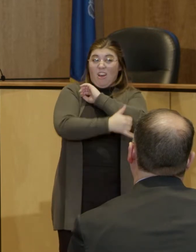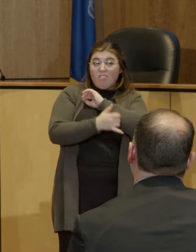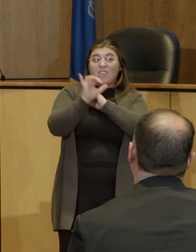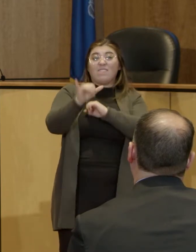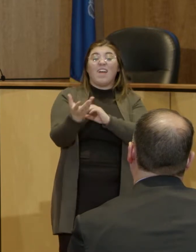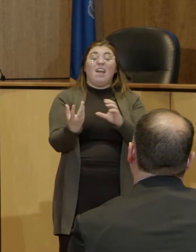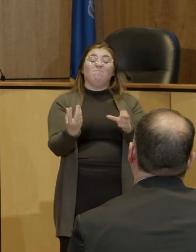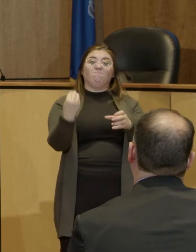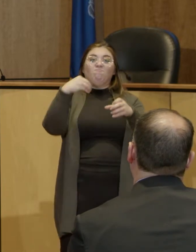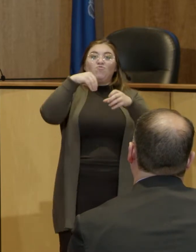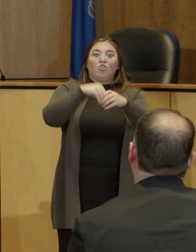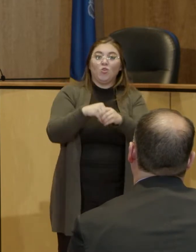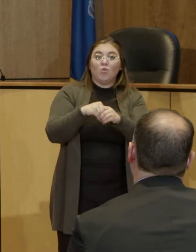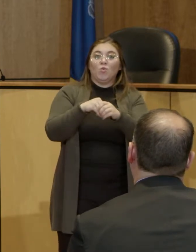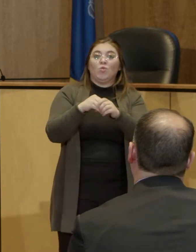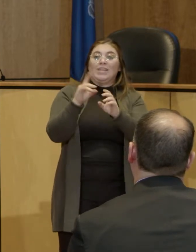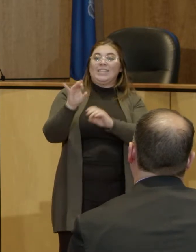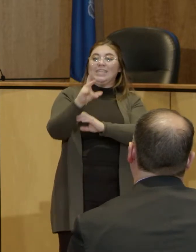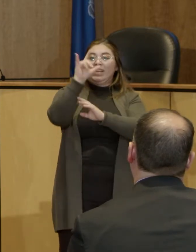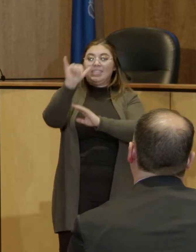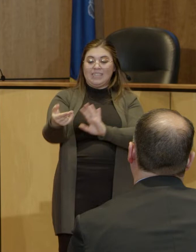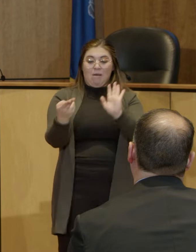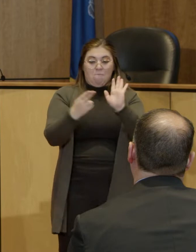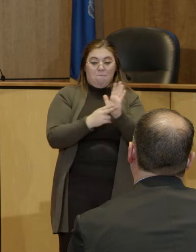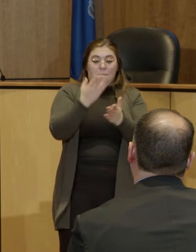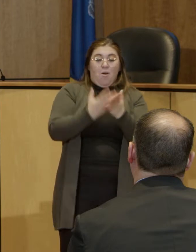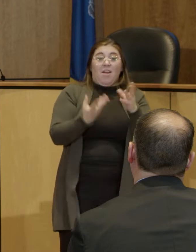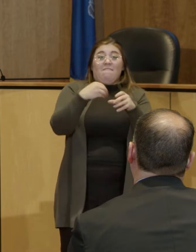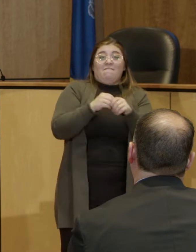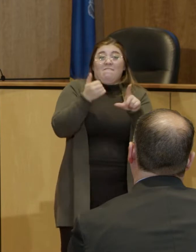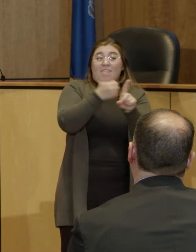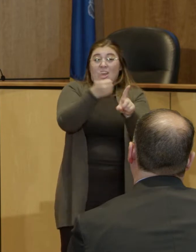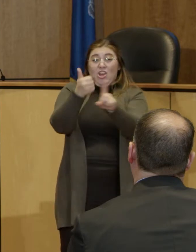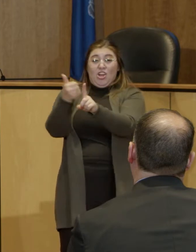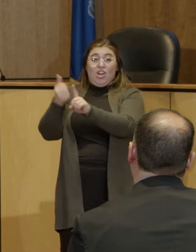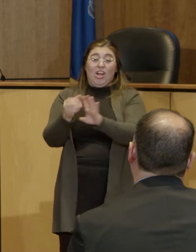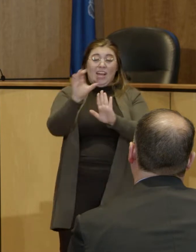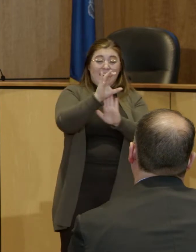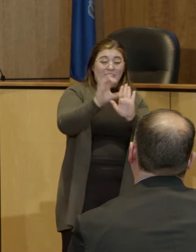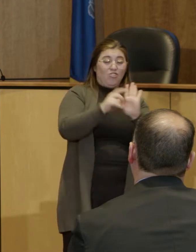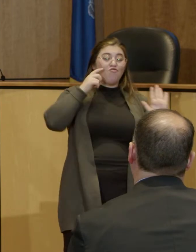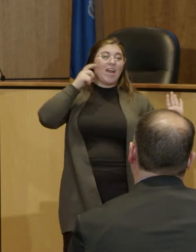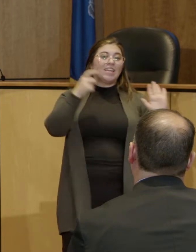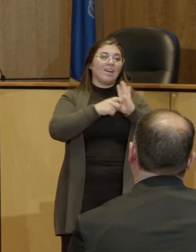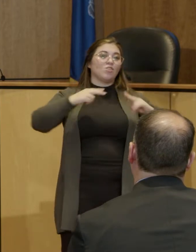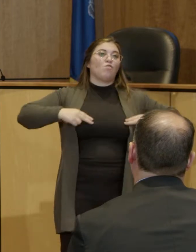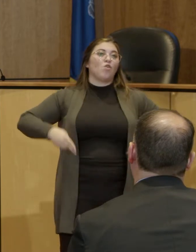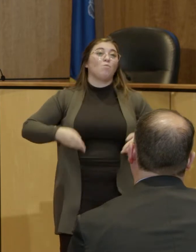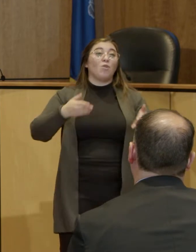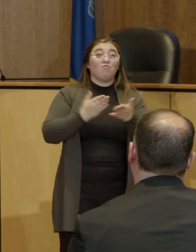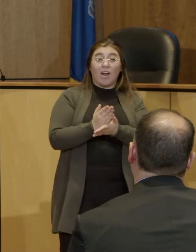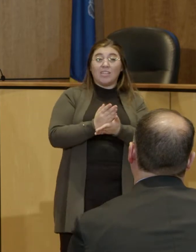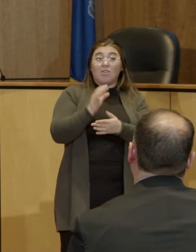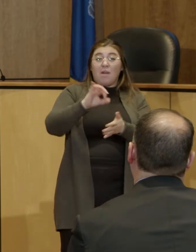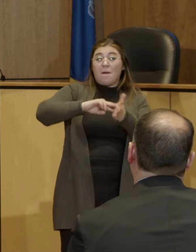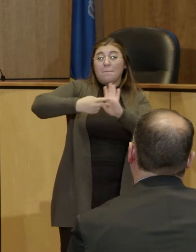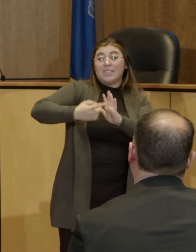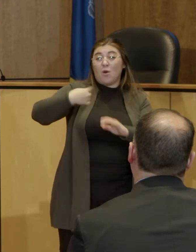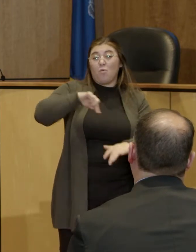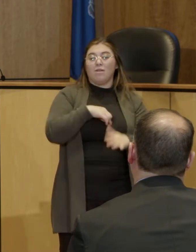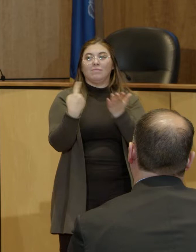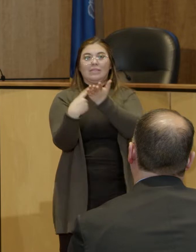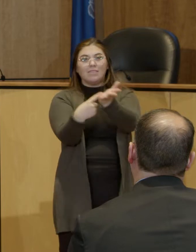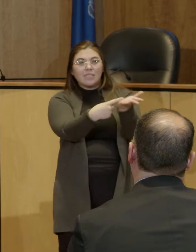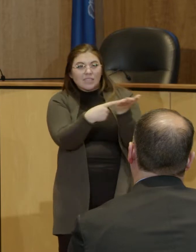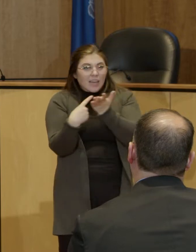as part of their constitution dignity recognized as a human right. And so what we've been talking